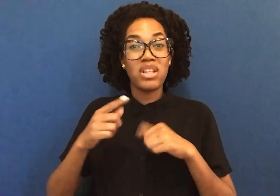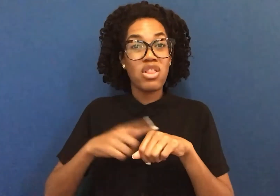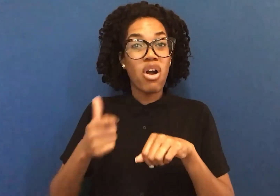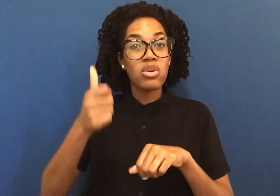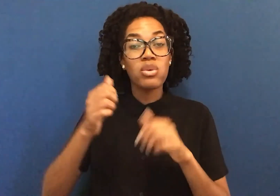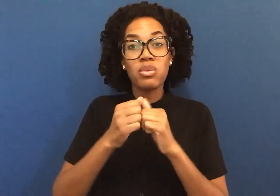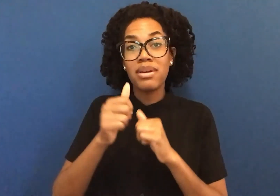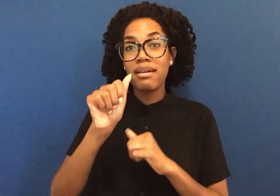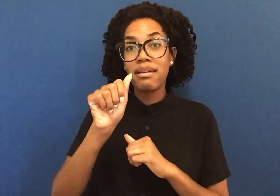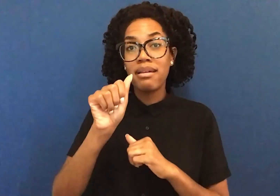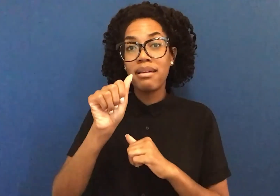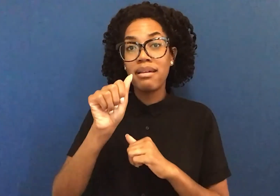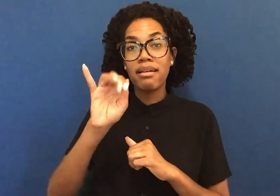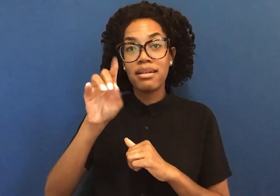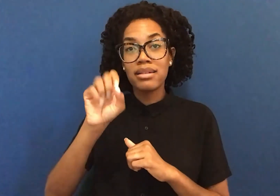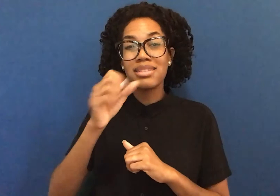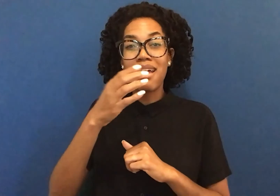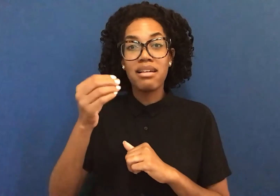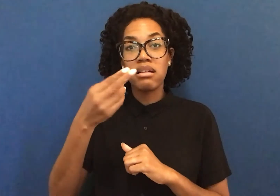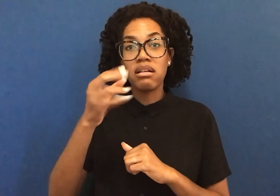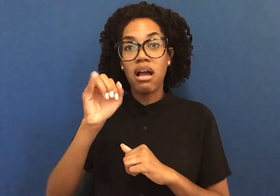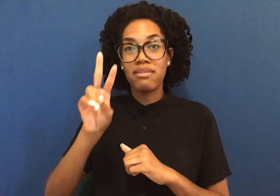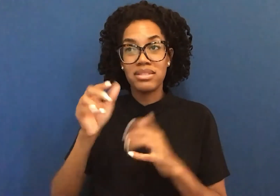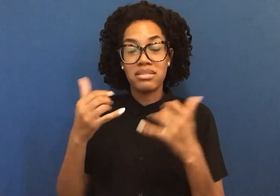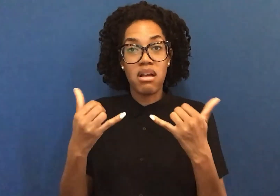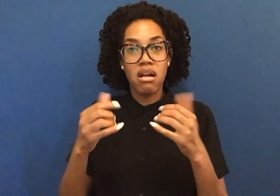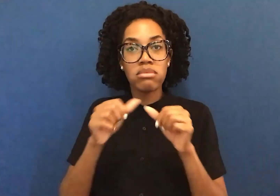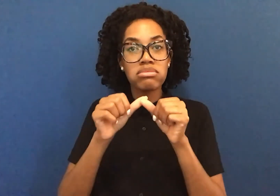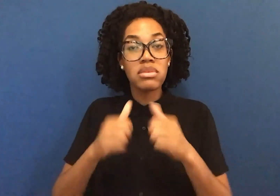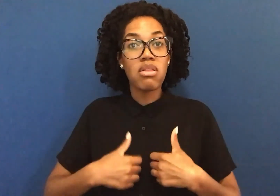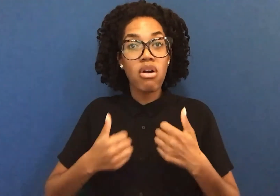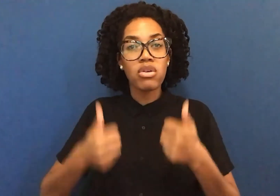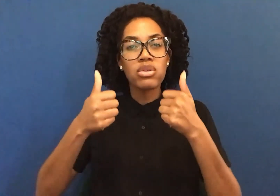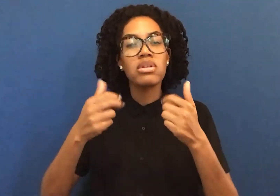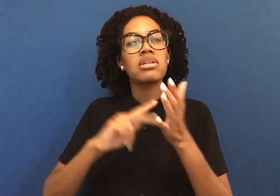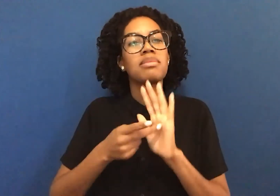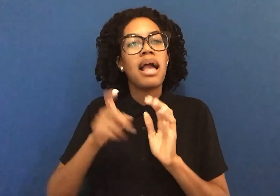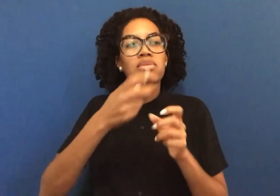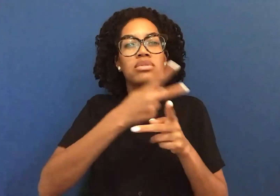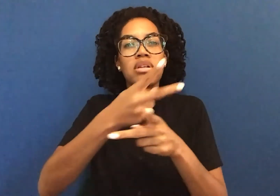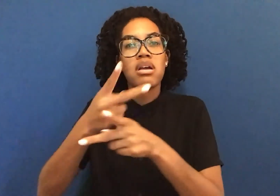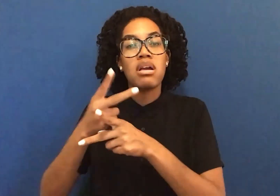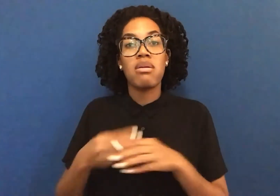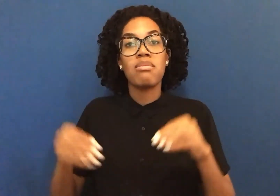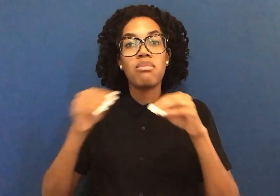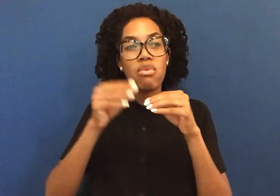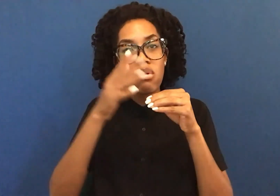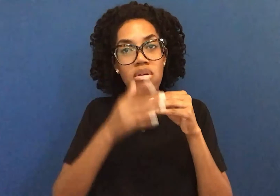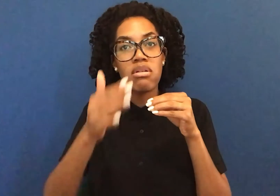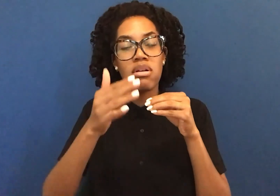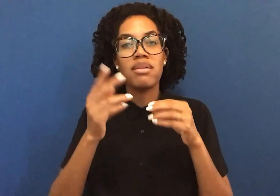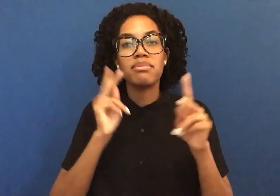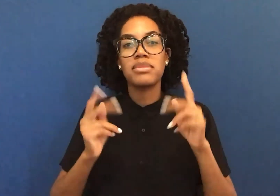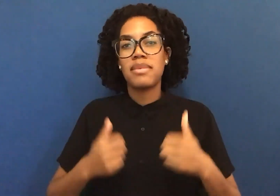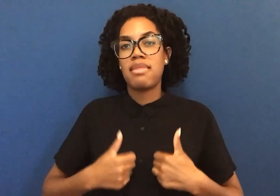challenges of not only ending the HIV epidemic, but also advancing the care and holistic well-being of those living with HIV,